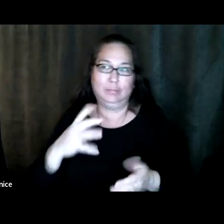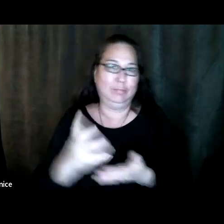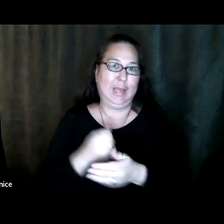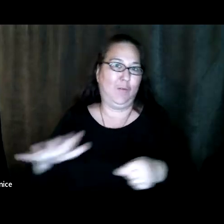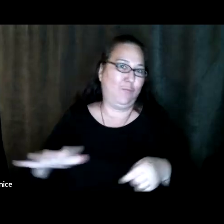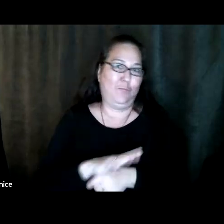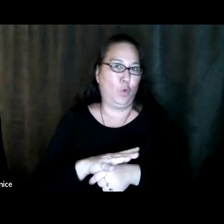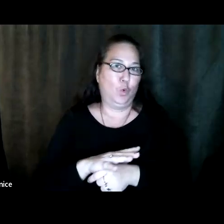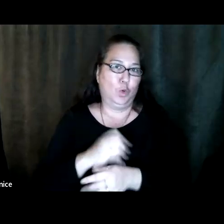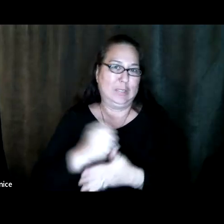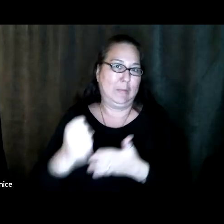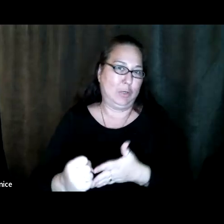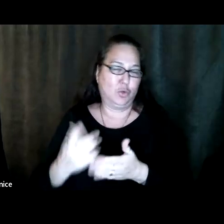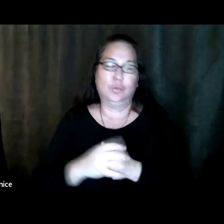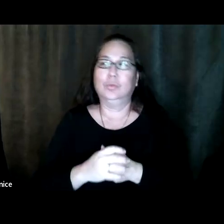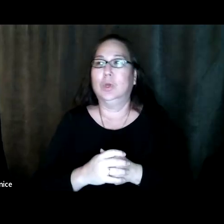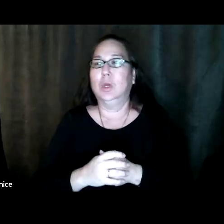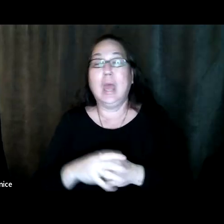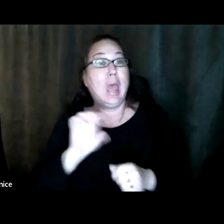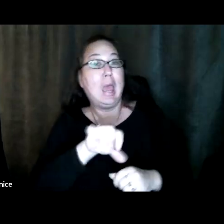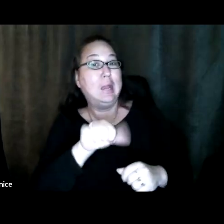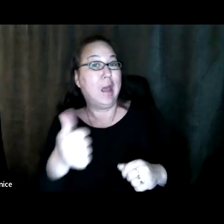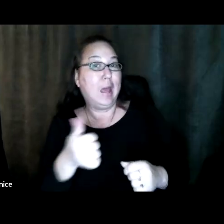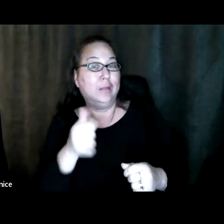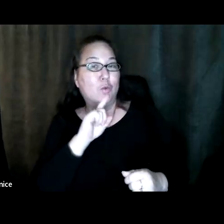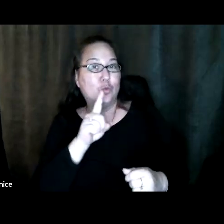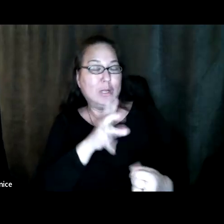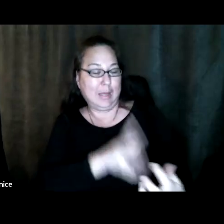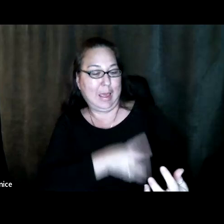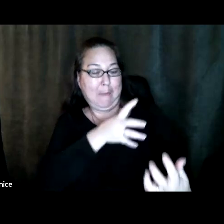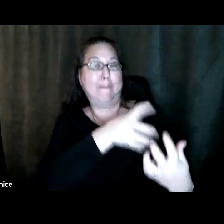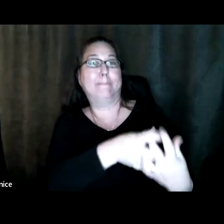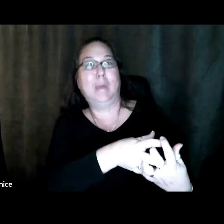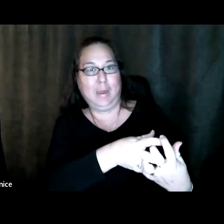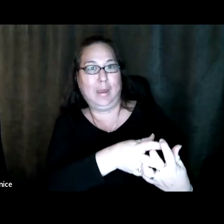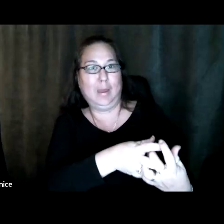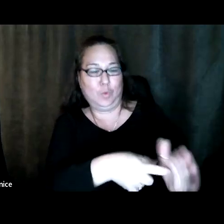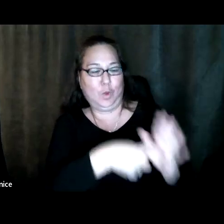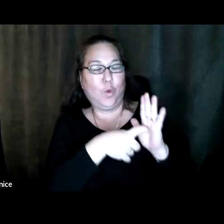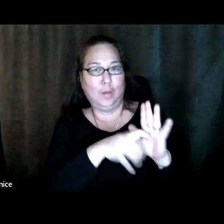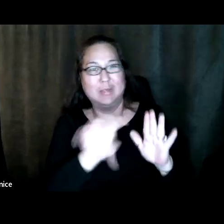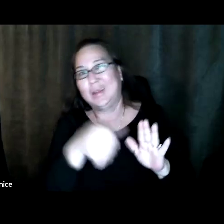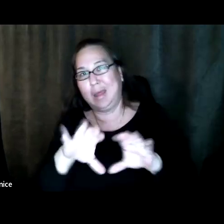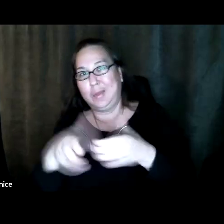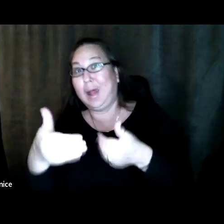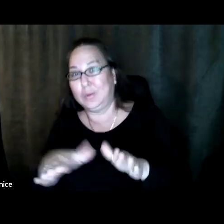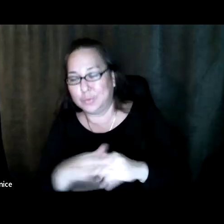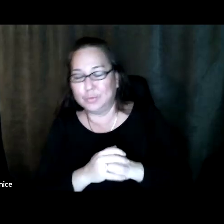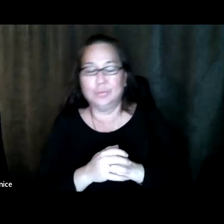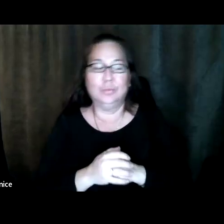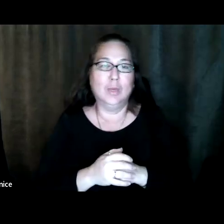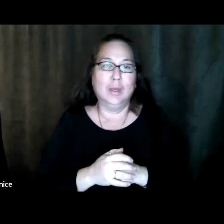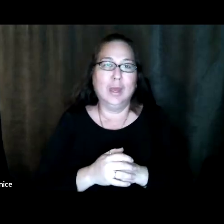Some schools have been able to embed, other requirements within other classes. So I think that's the piece that will help us, within